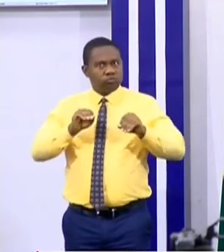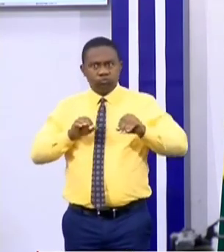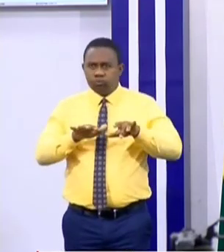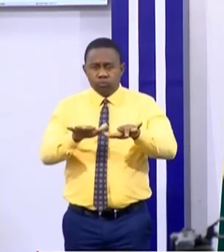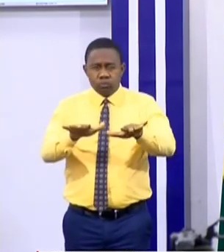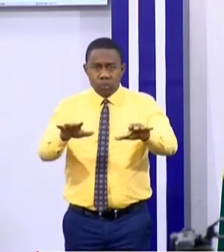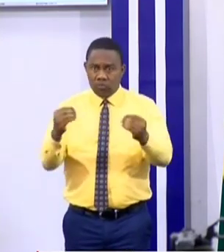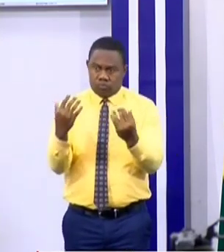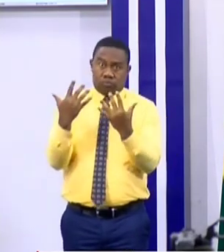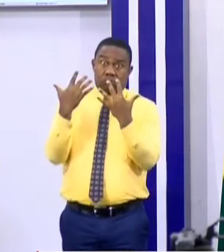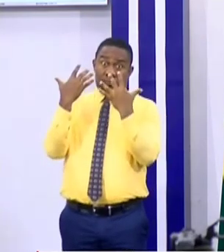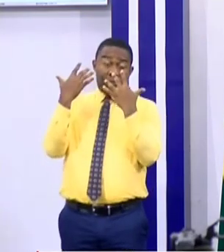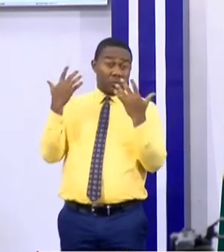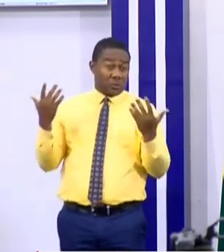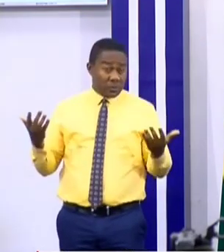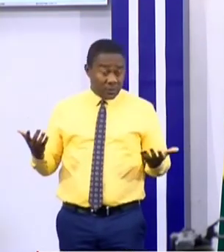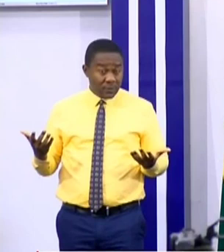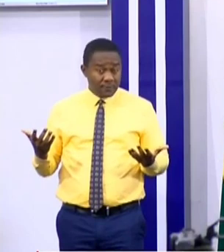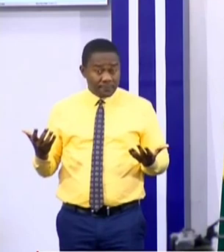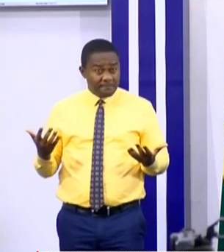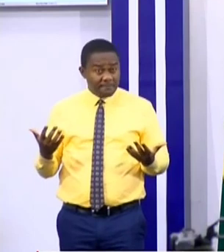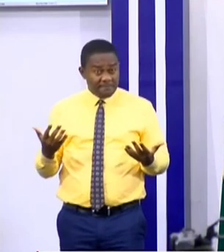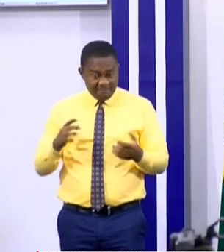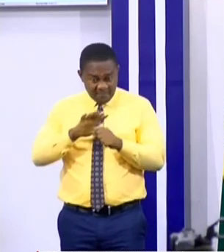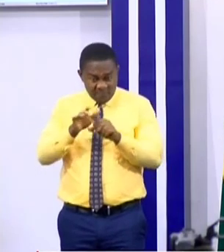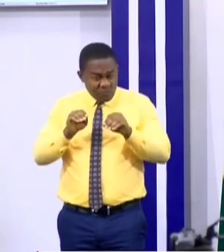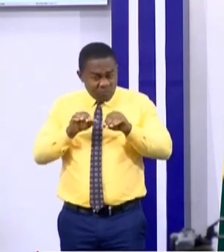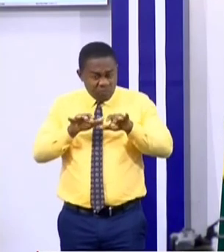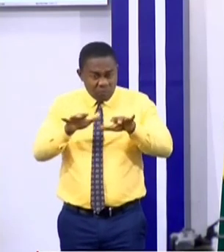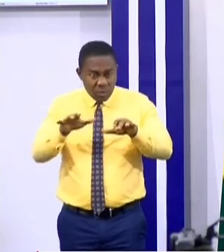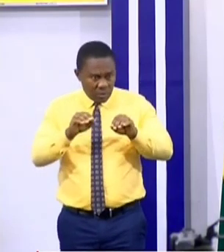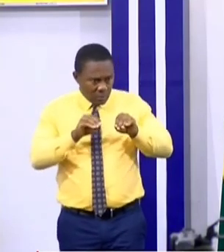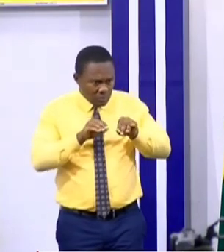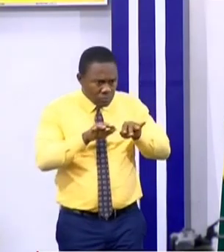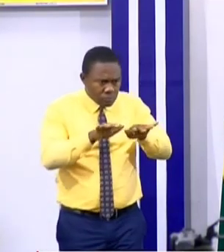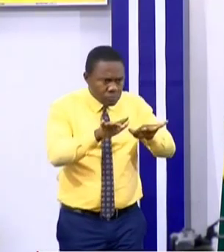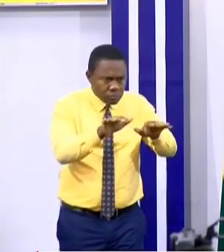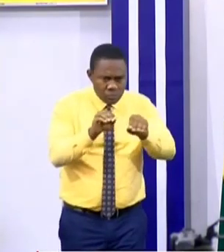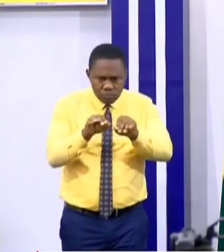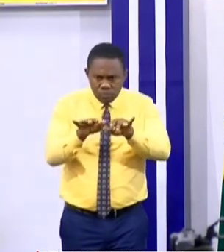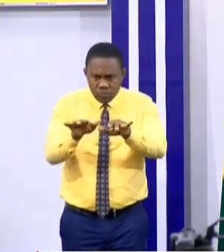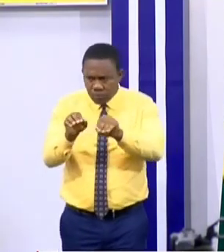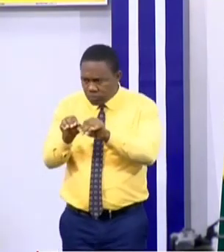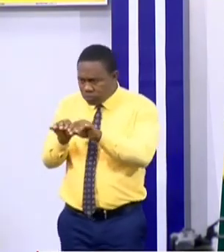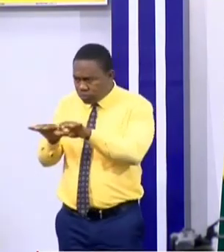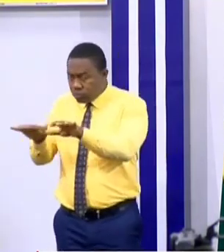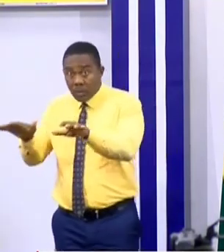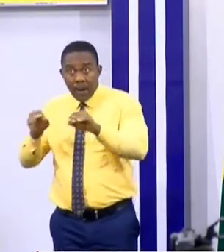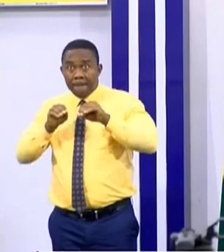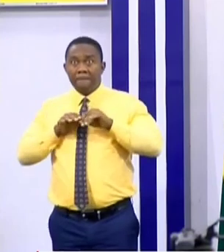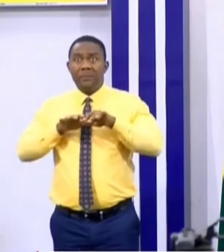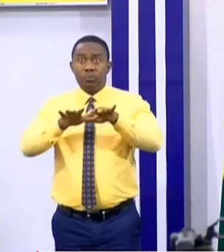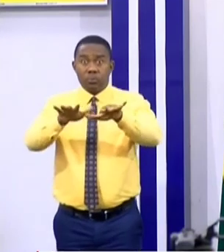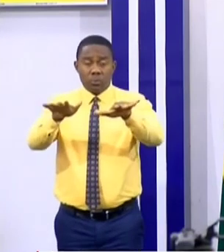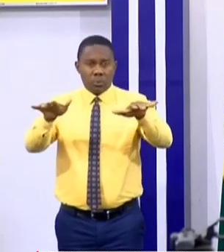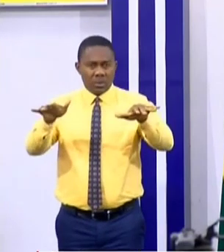coronavirus, by its nature, spreading patterns, and manner of behavior that continue to